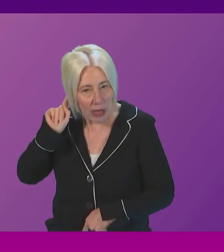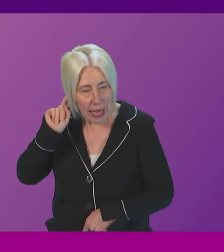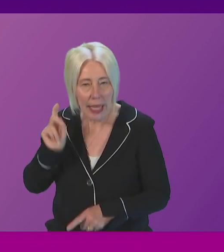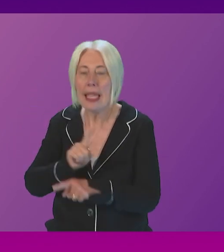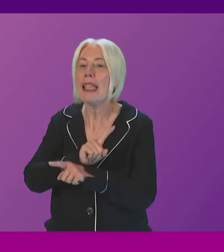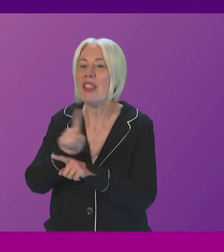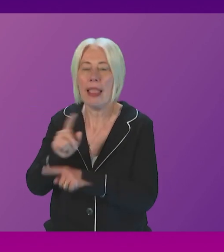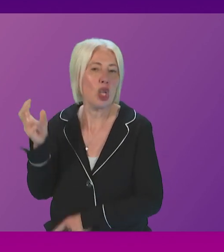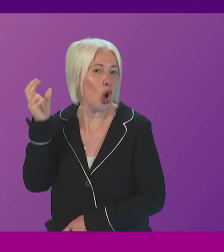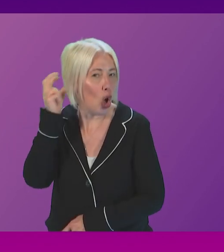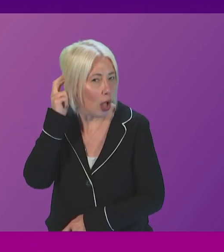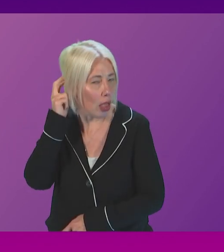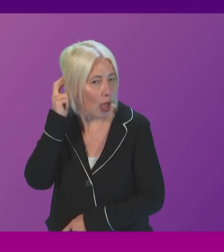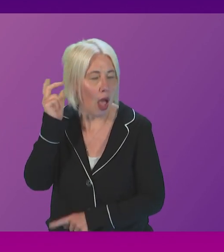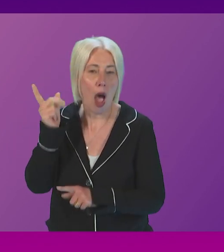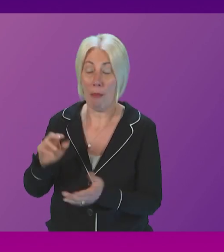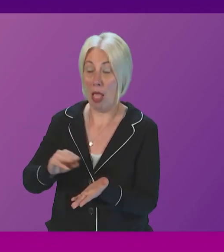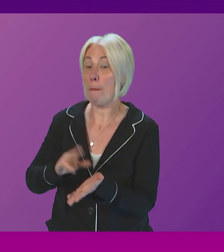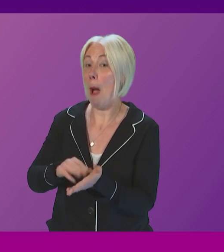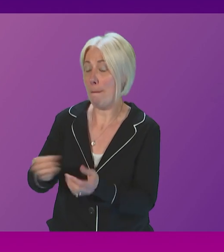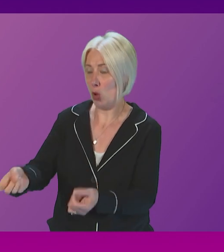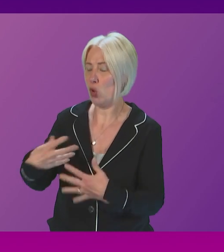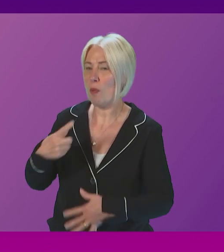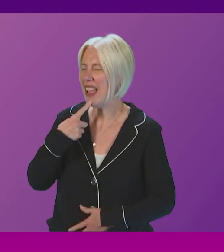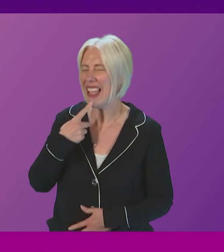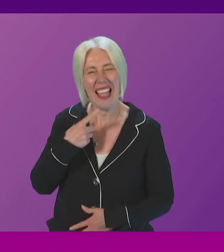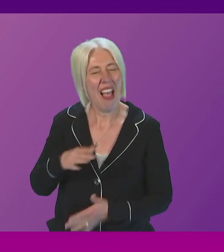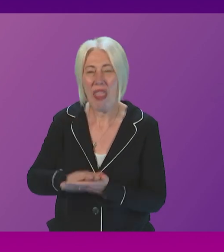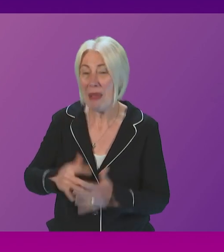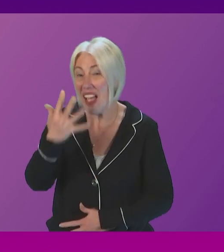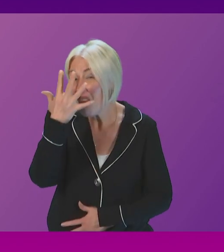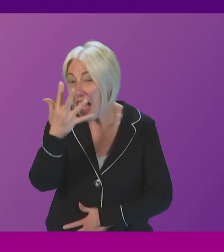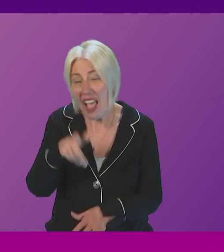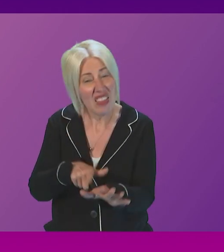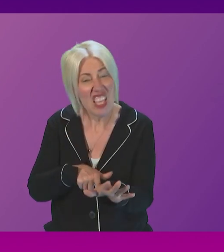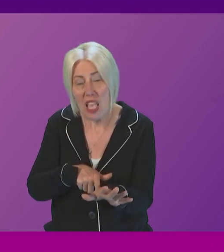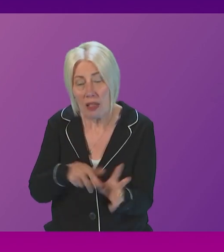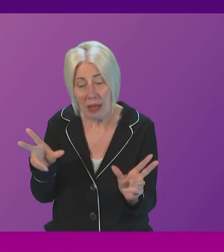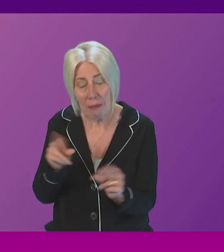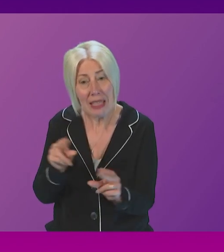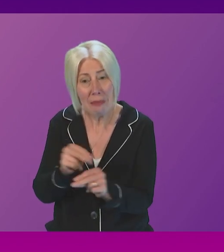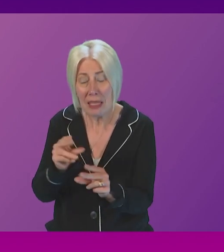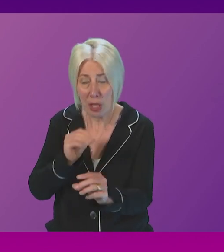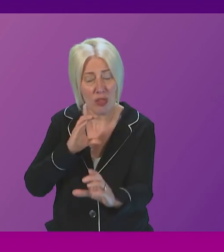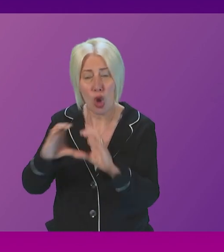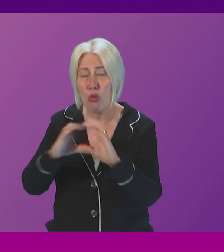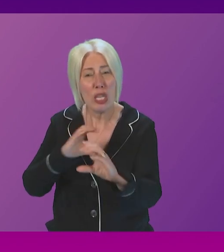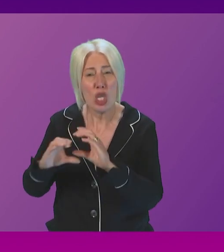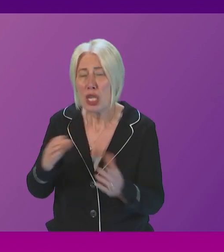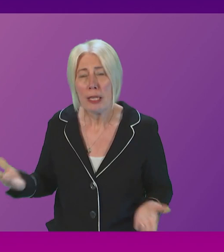cochlear implants. But Stephanie told me that this represents five years of missed communications.